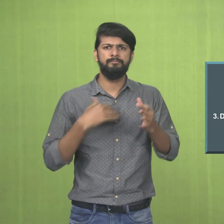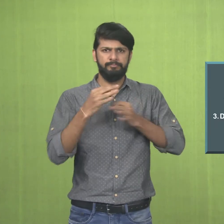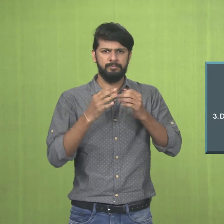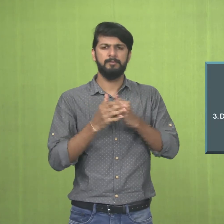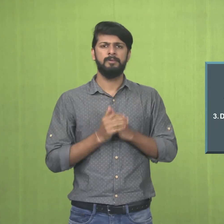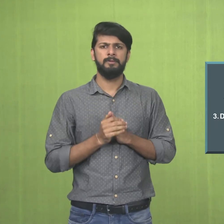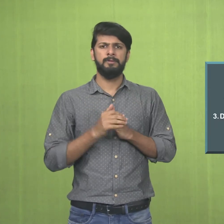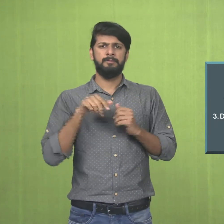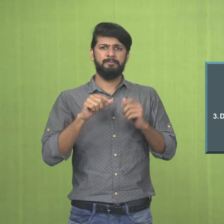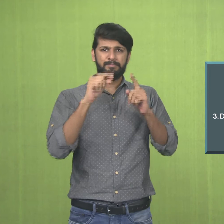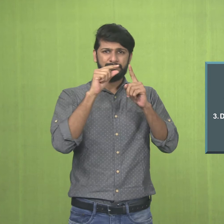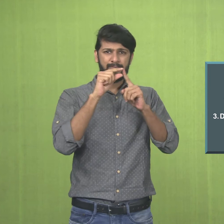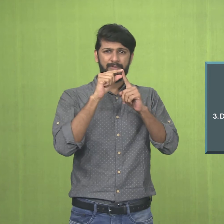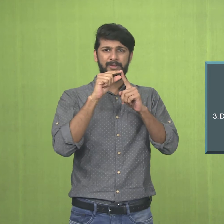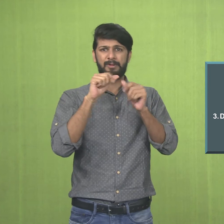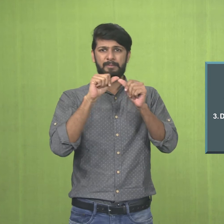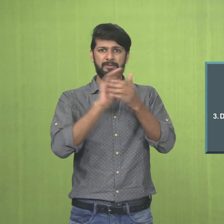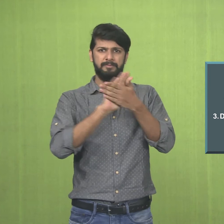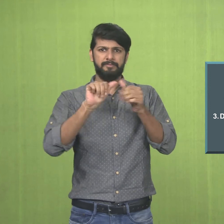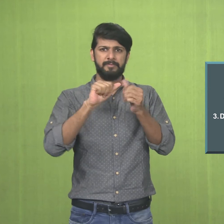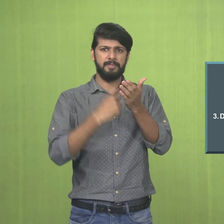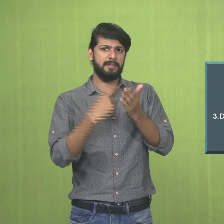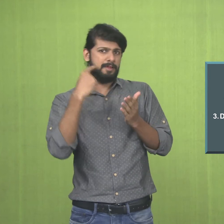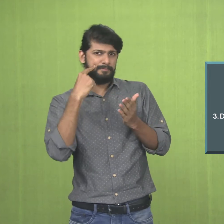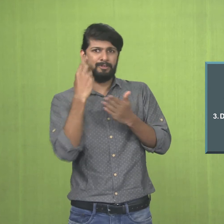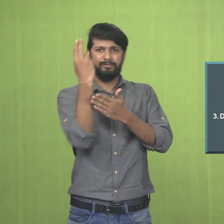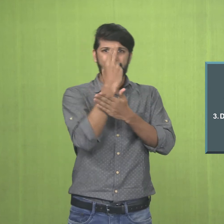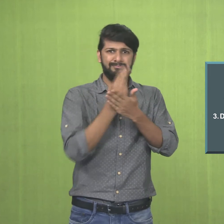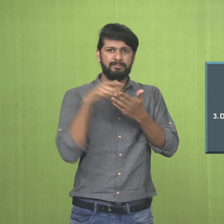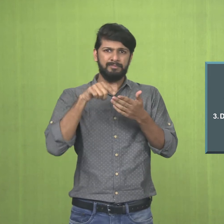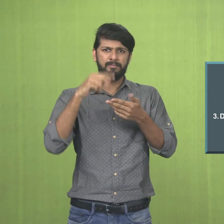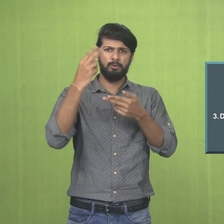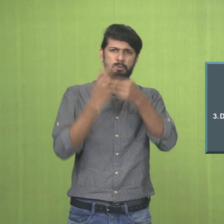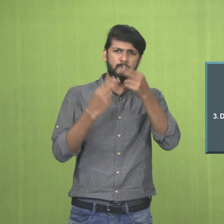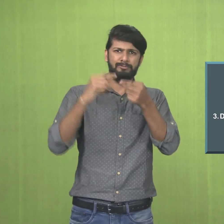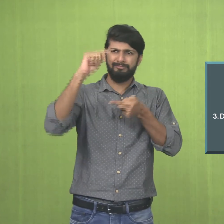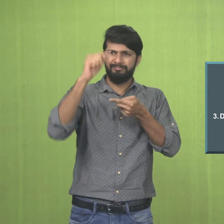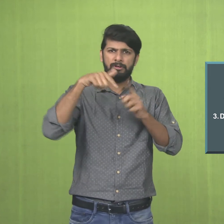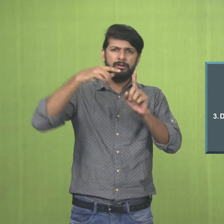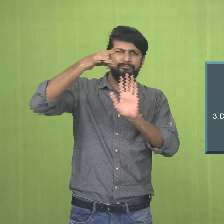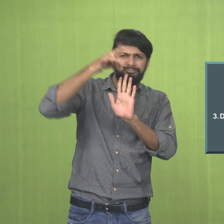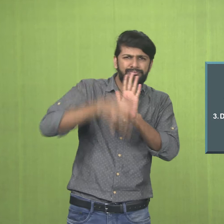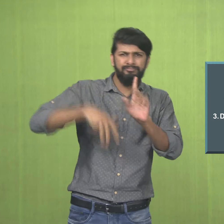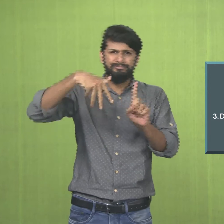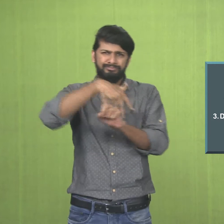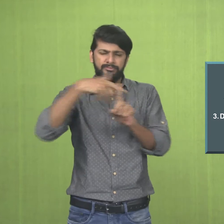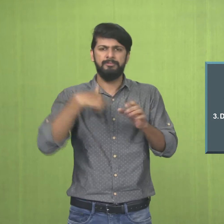The process of the lesson would be that first we would have the background about Pahari